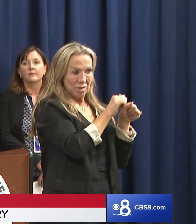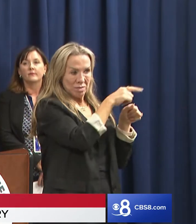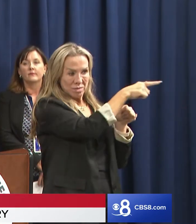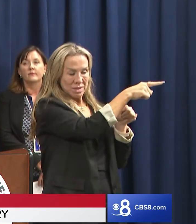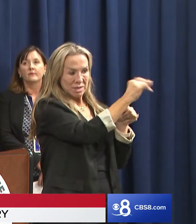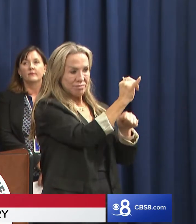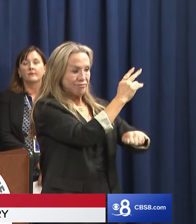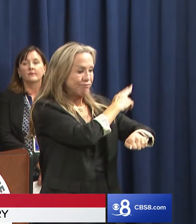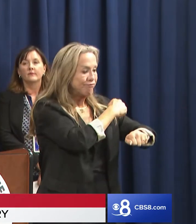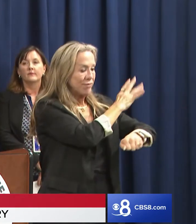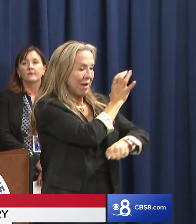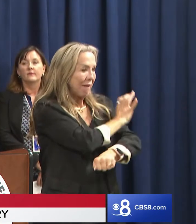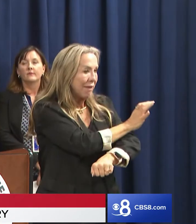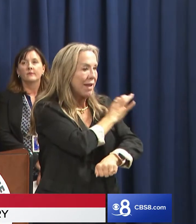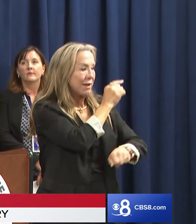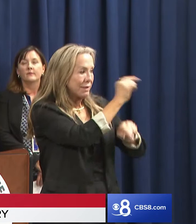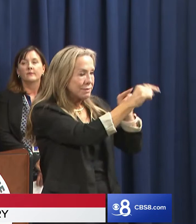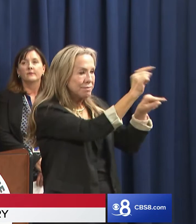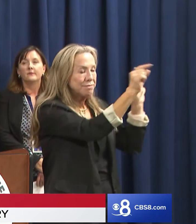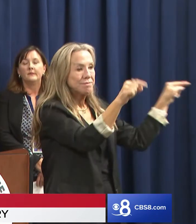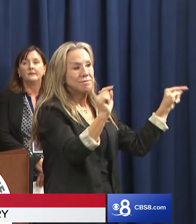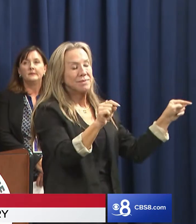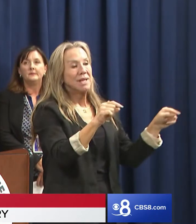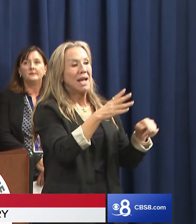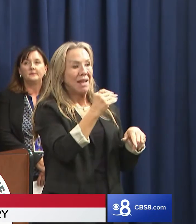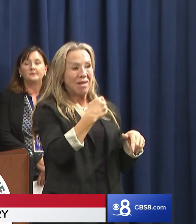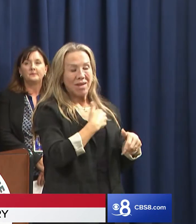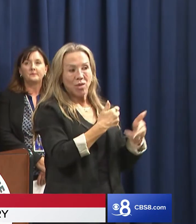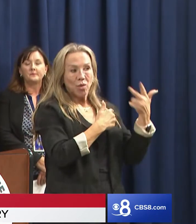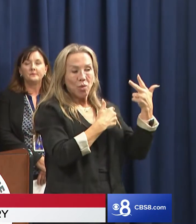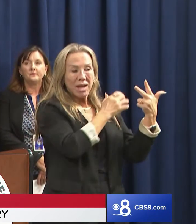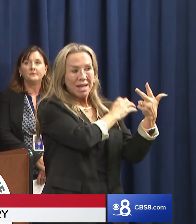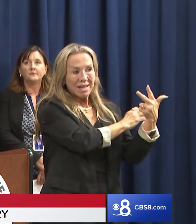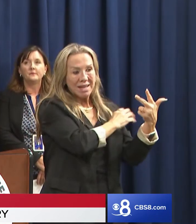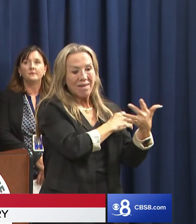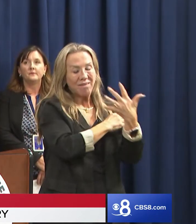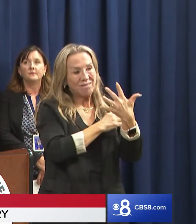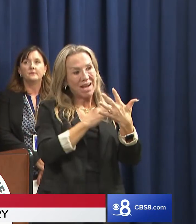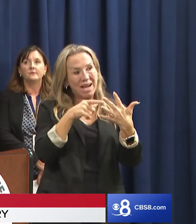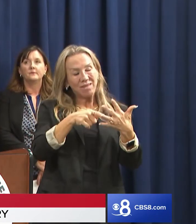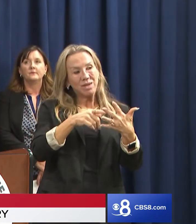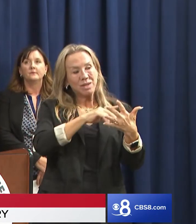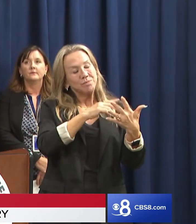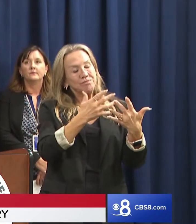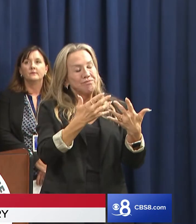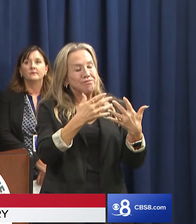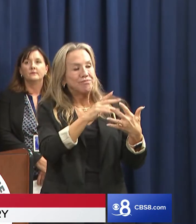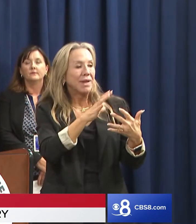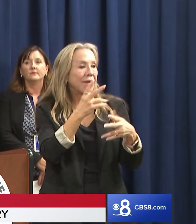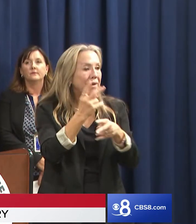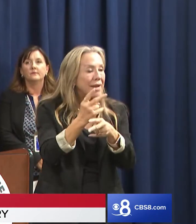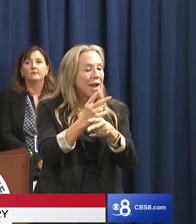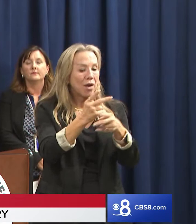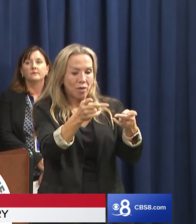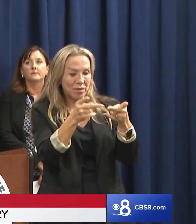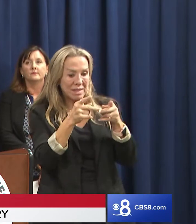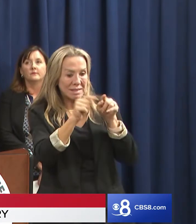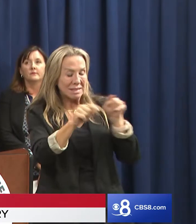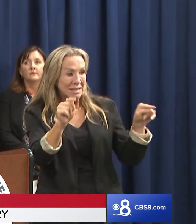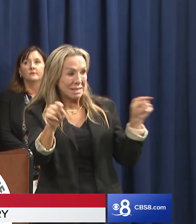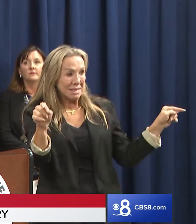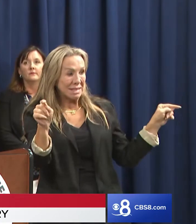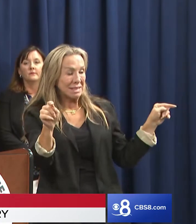have been 3 clinics, 5 intermediate care facilities, and 28 residential and long-term treatment facilities that have all